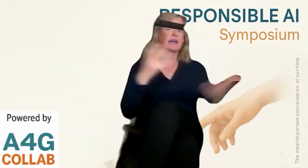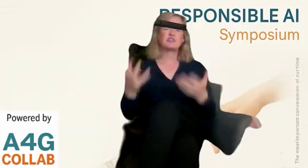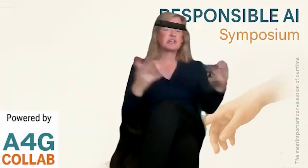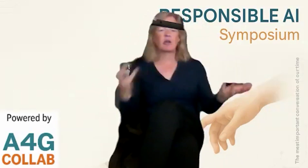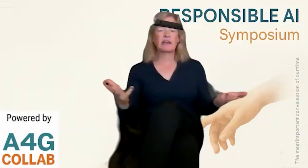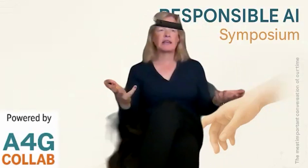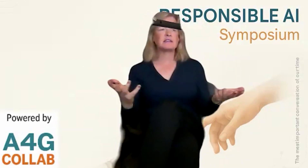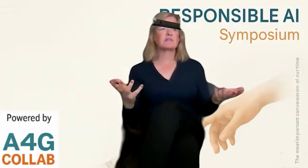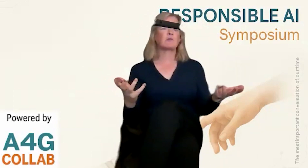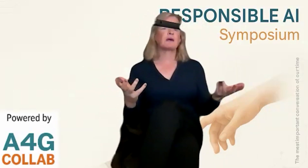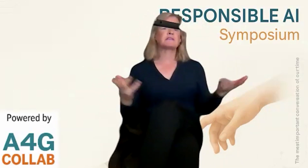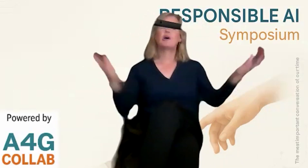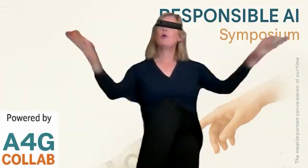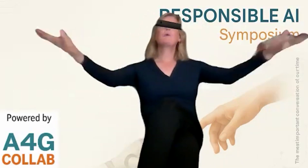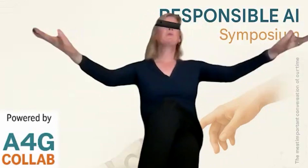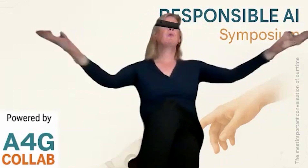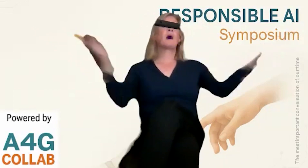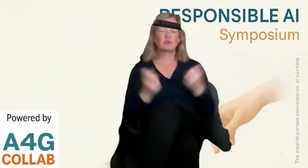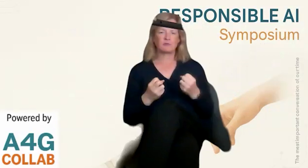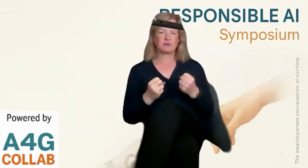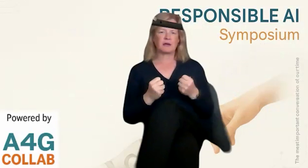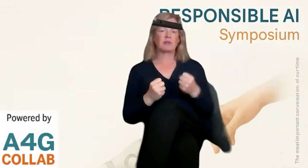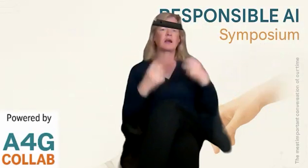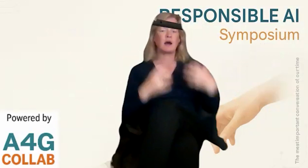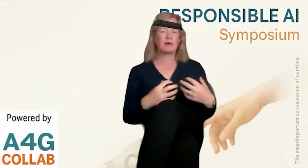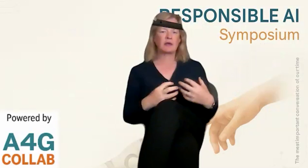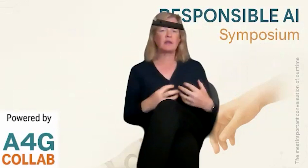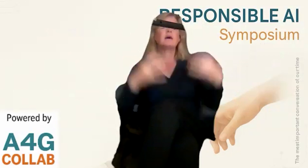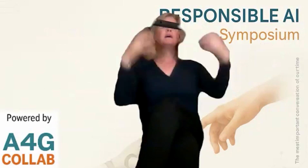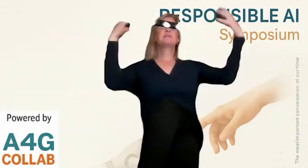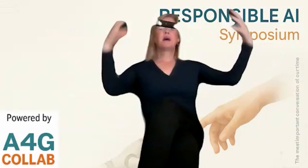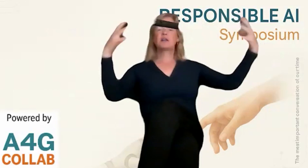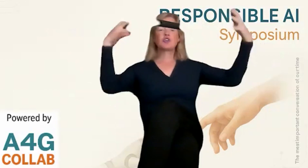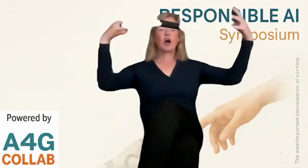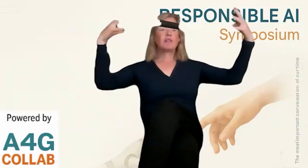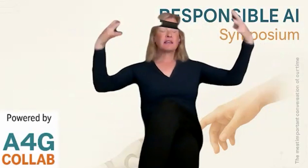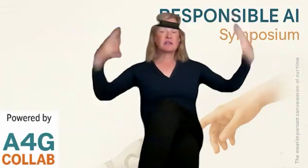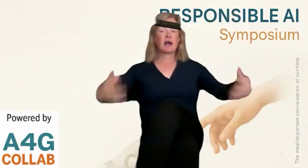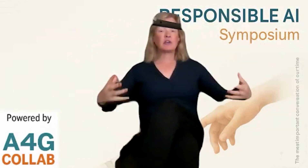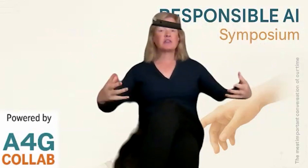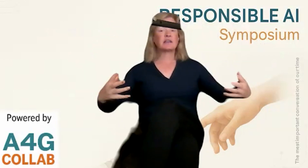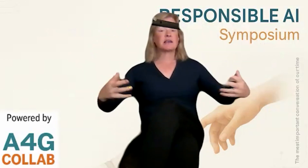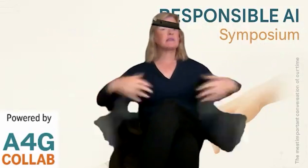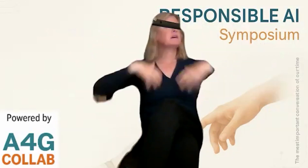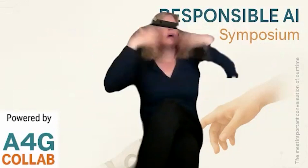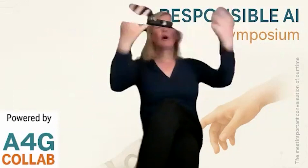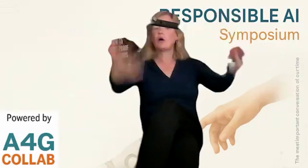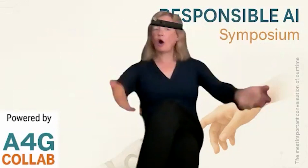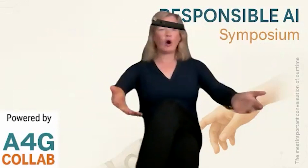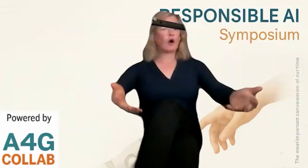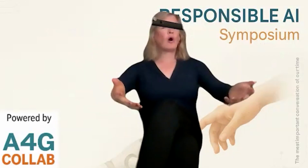data and sharing it in different ways. We want groups to be able to come in, touch the entire data